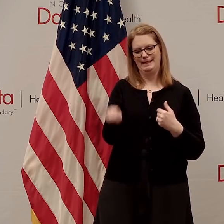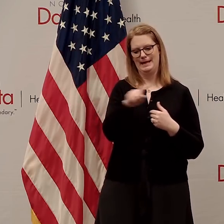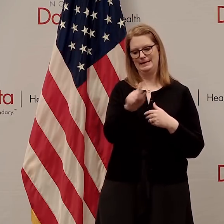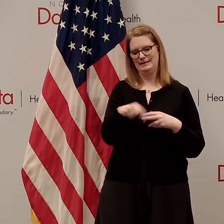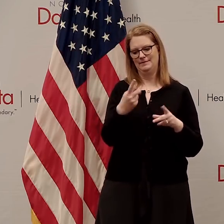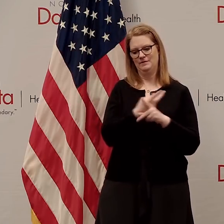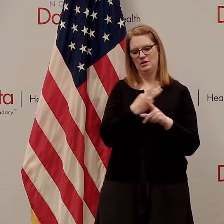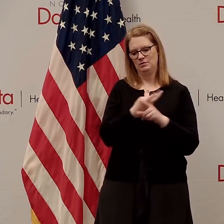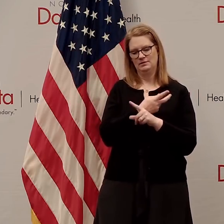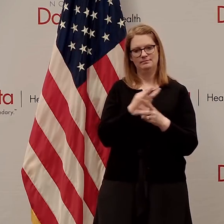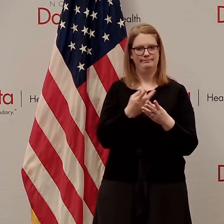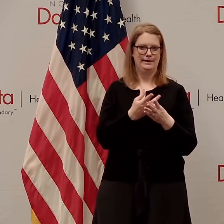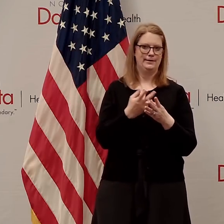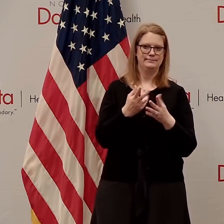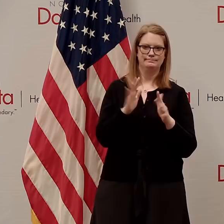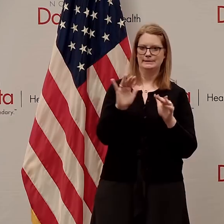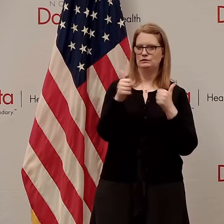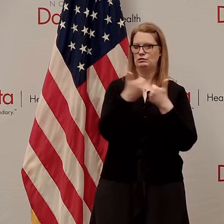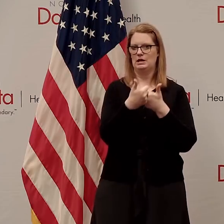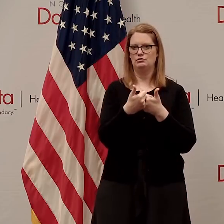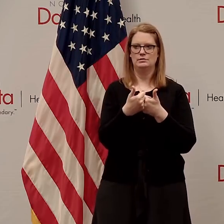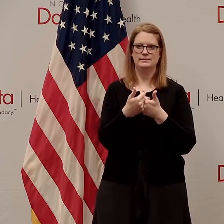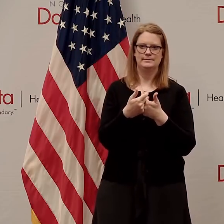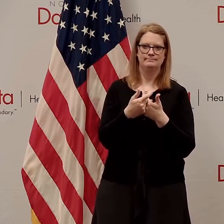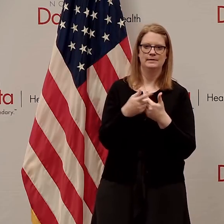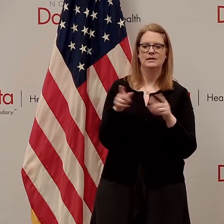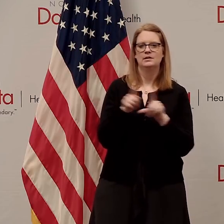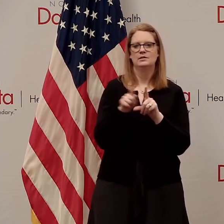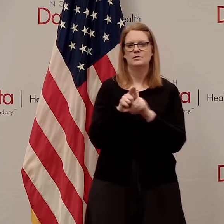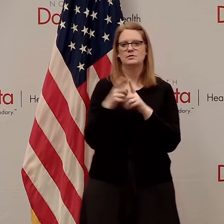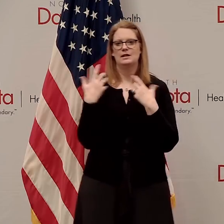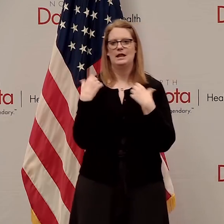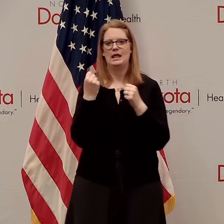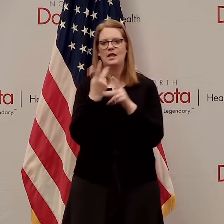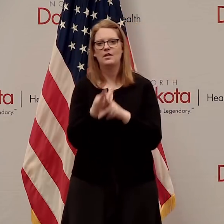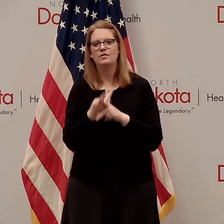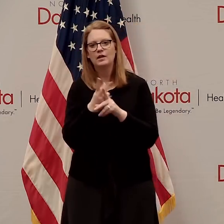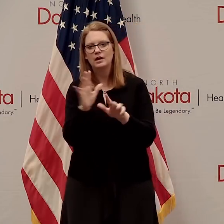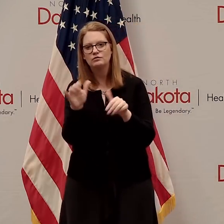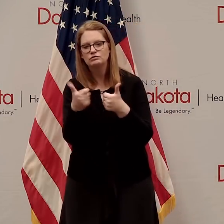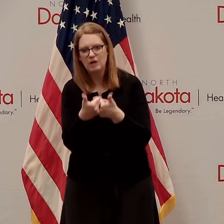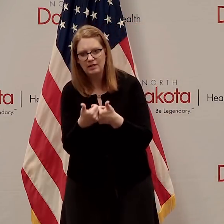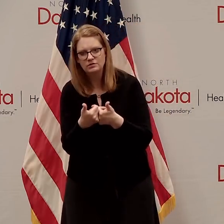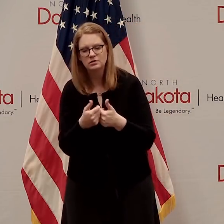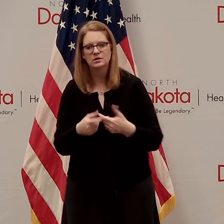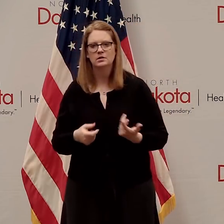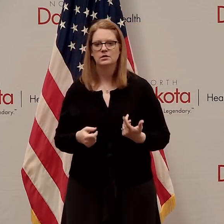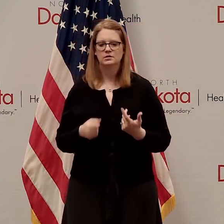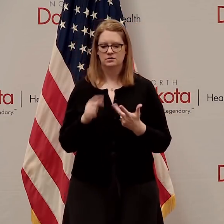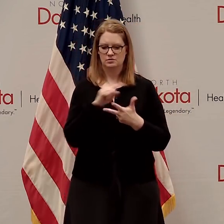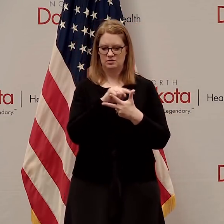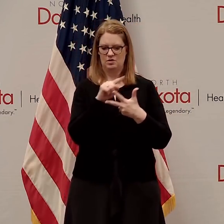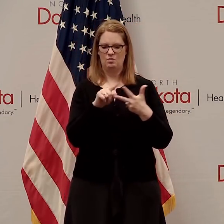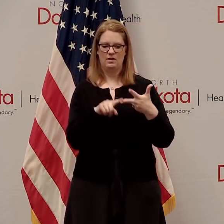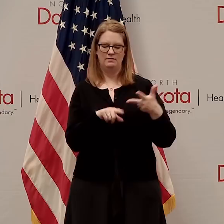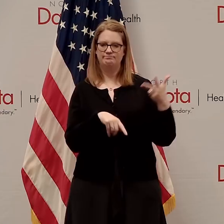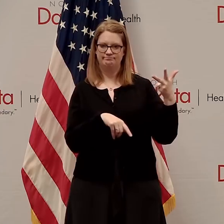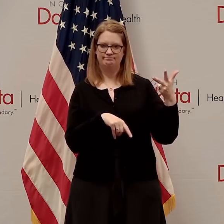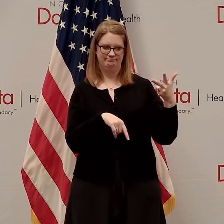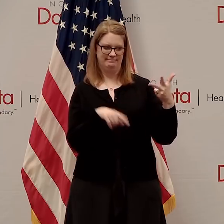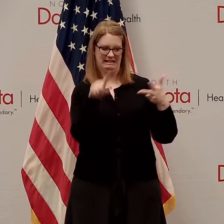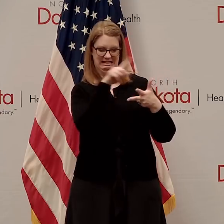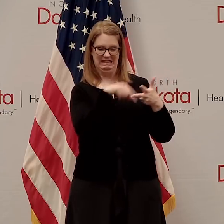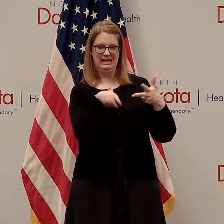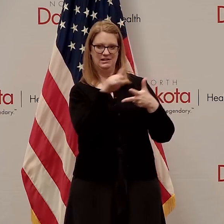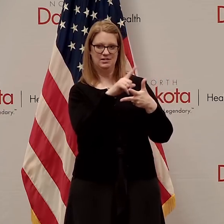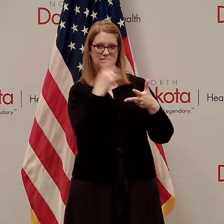big business model challenges at the same time they're navigating a healthcare challenge. And so there are at least those three avenues I described are all there to